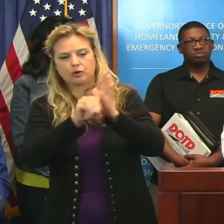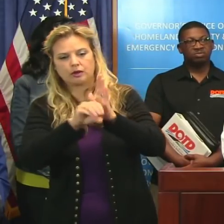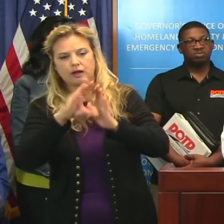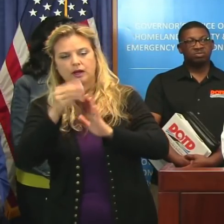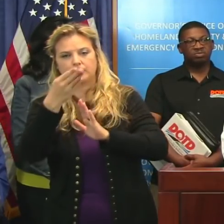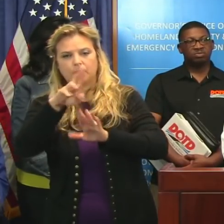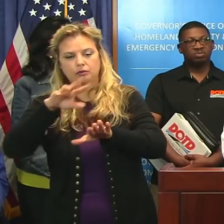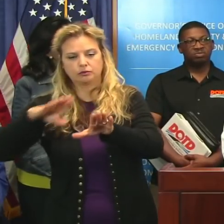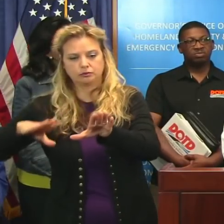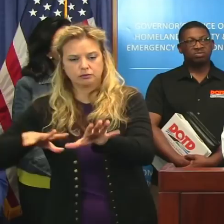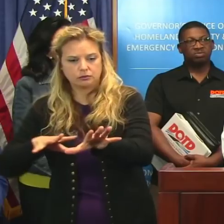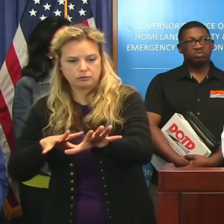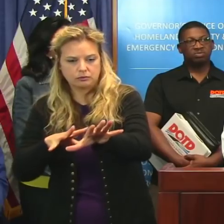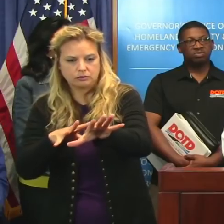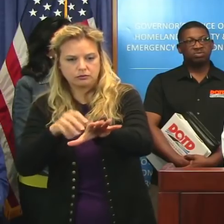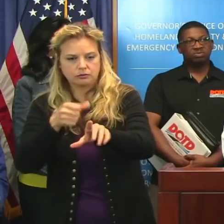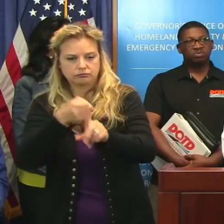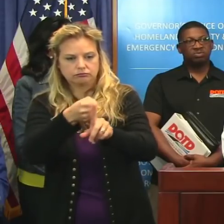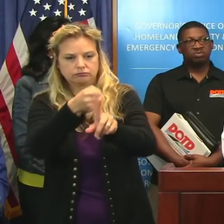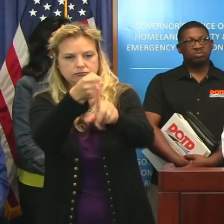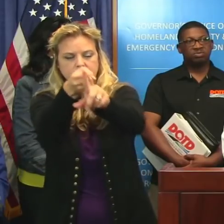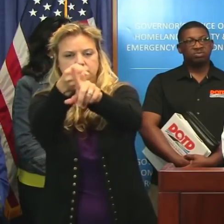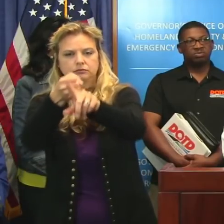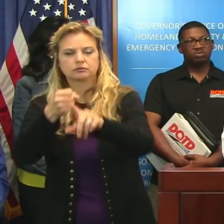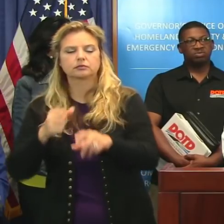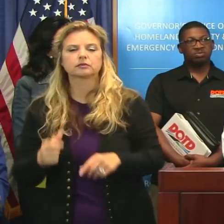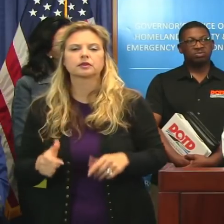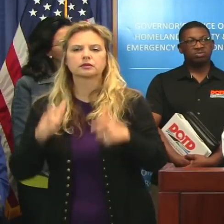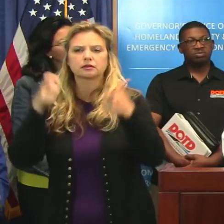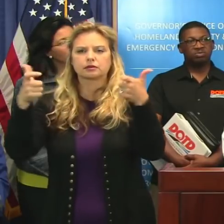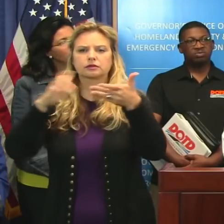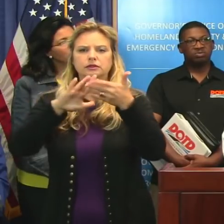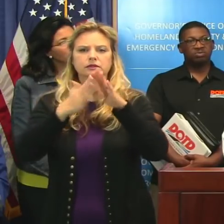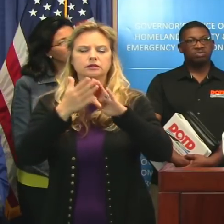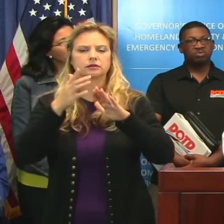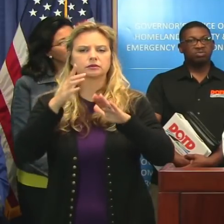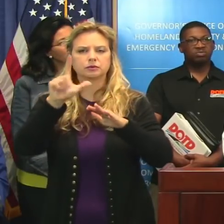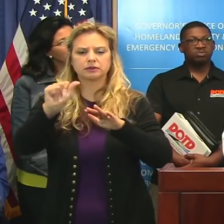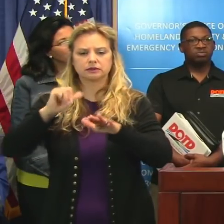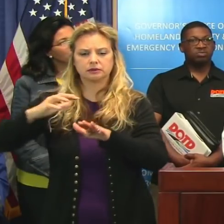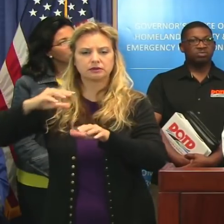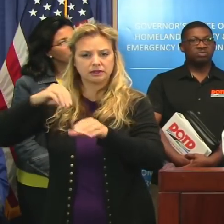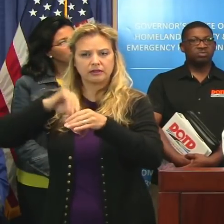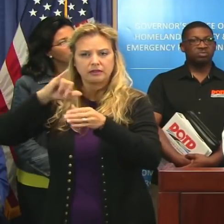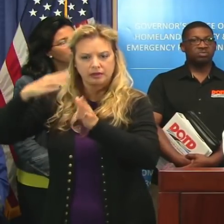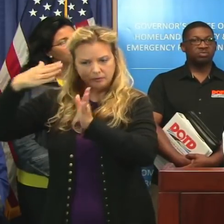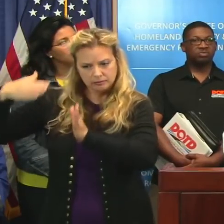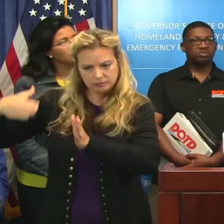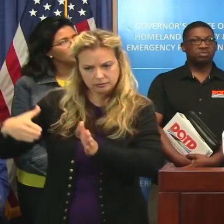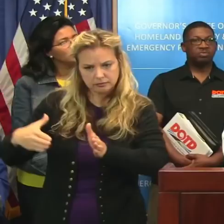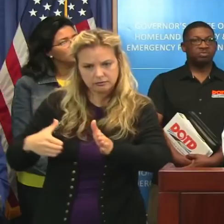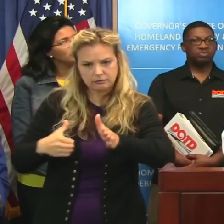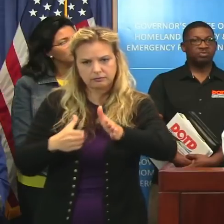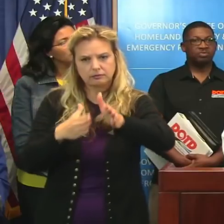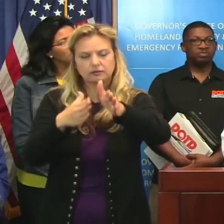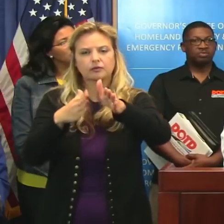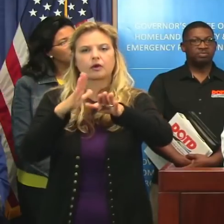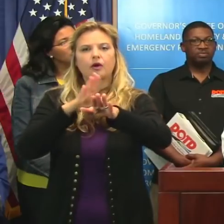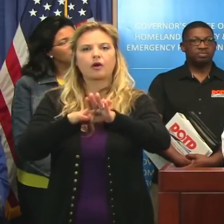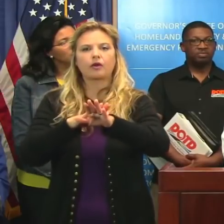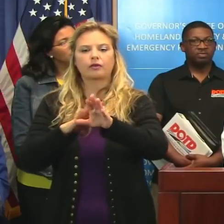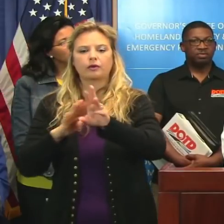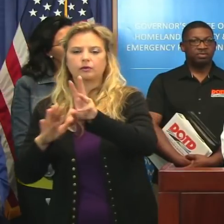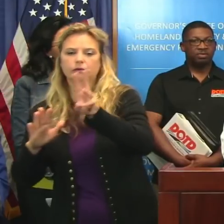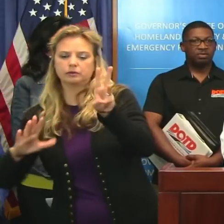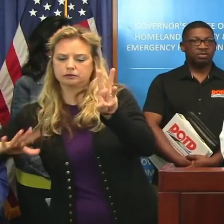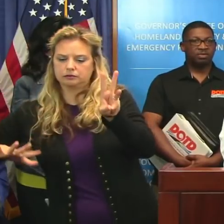So large metropolitan areas of Louisiana continue to be in the track, although on the western side of the